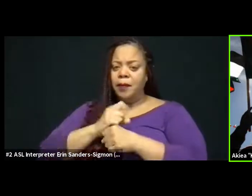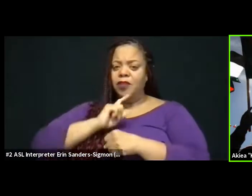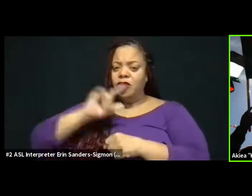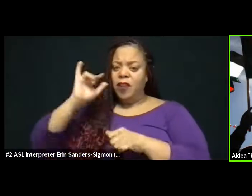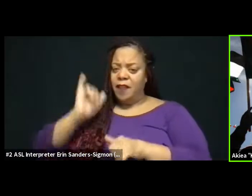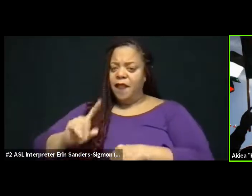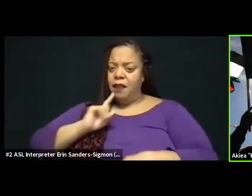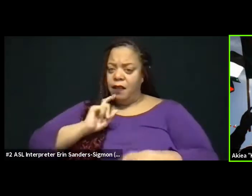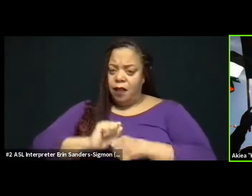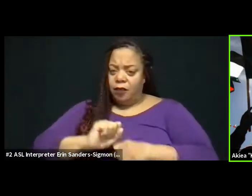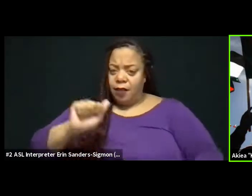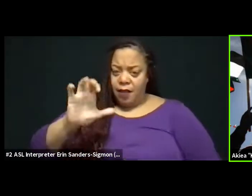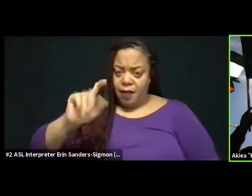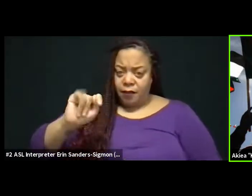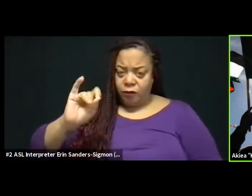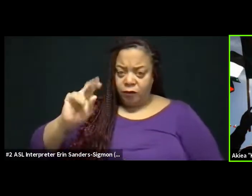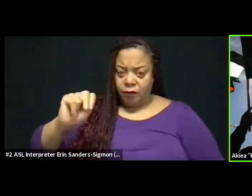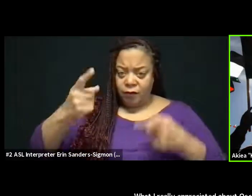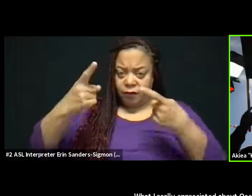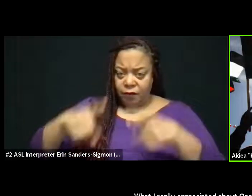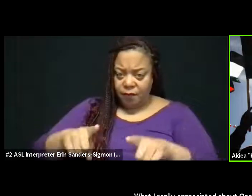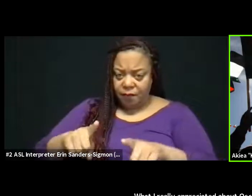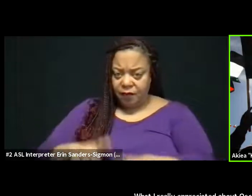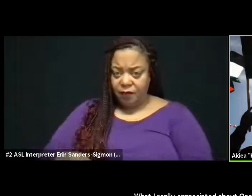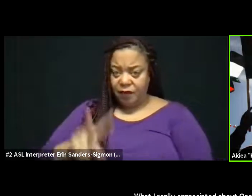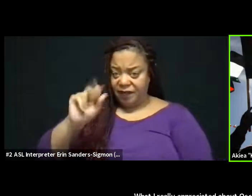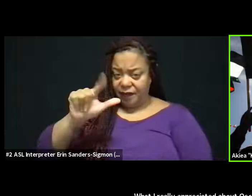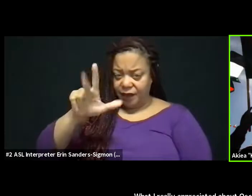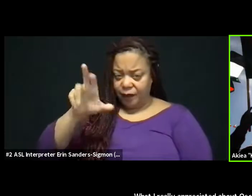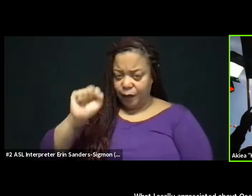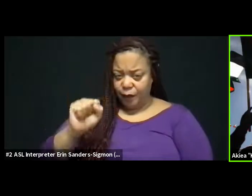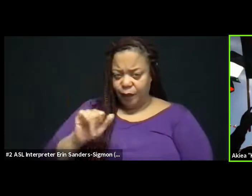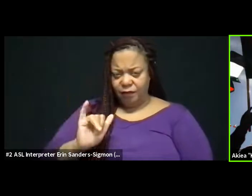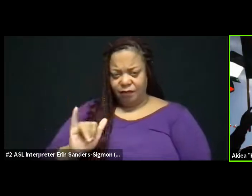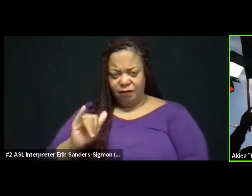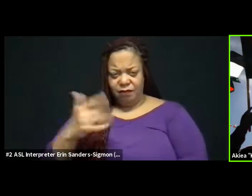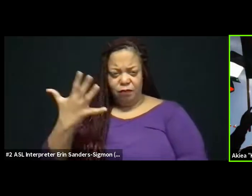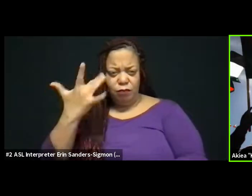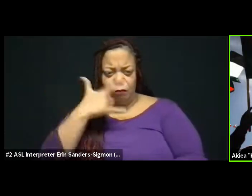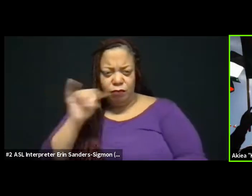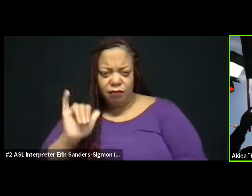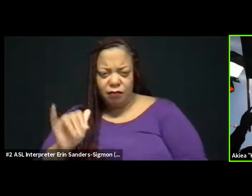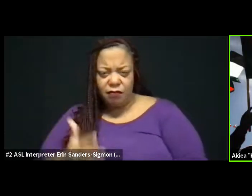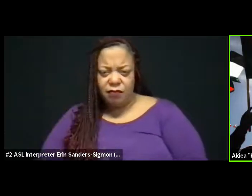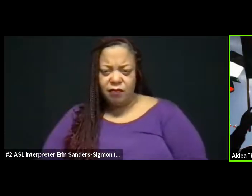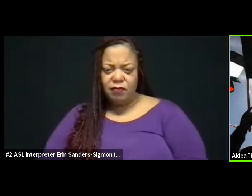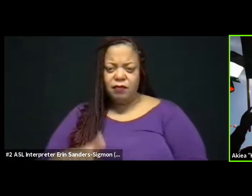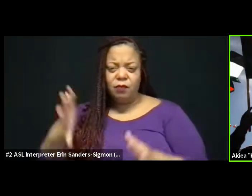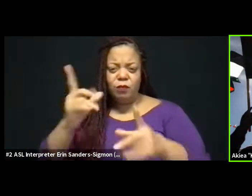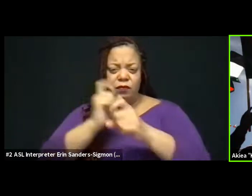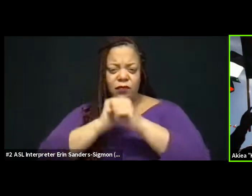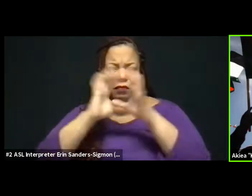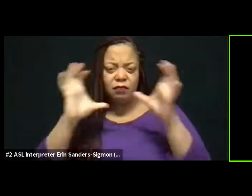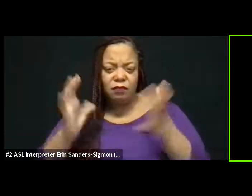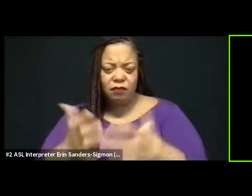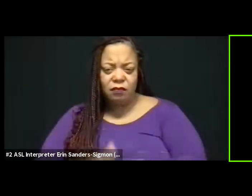like, right? What does that look like, feel like, sound like in our everyday?